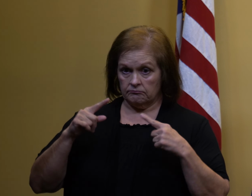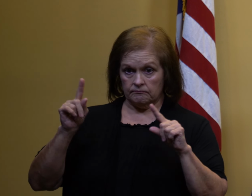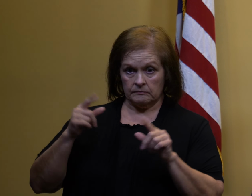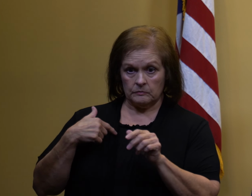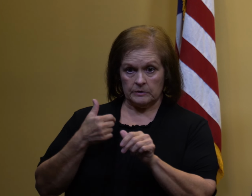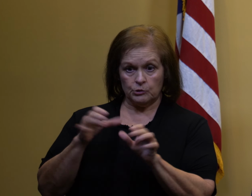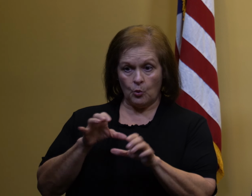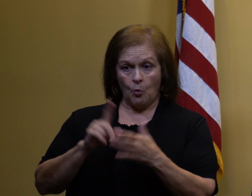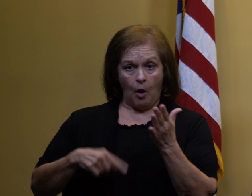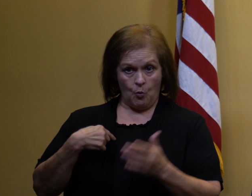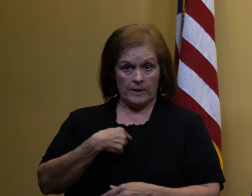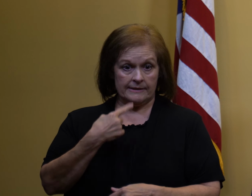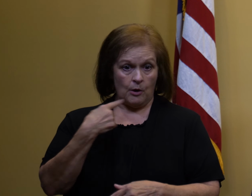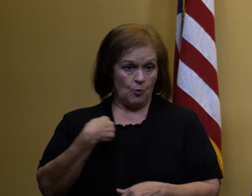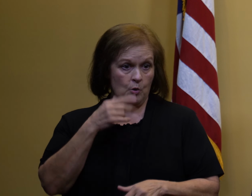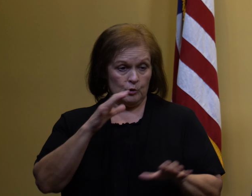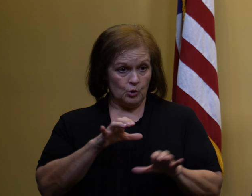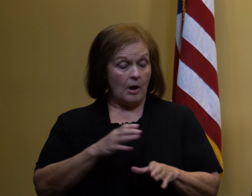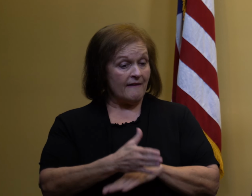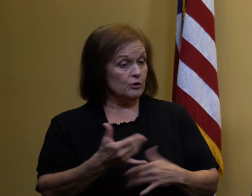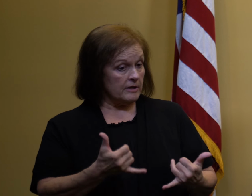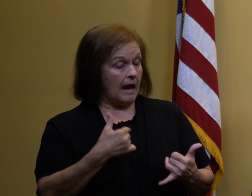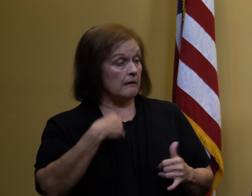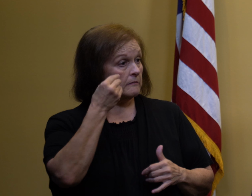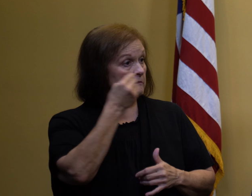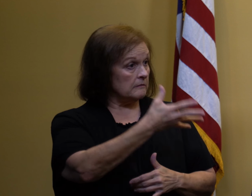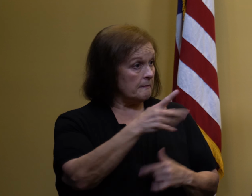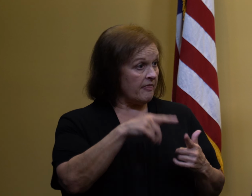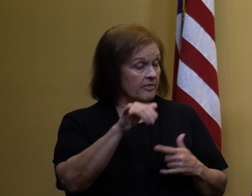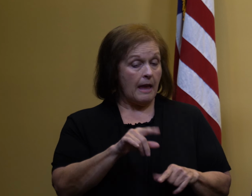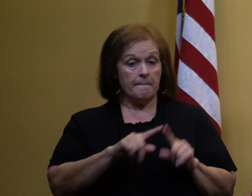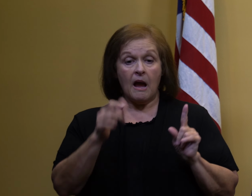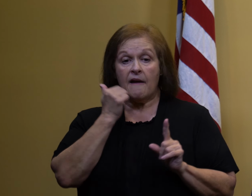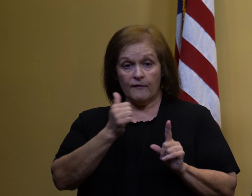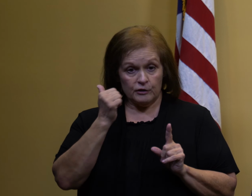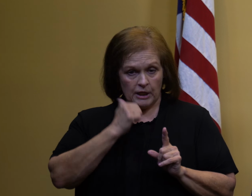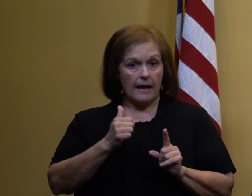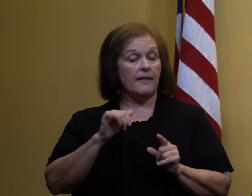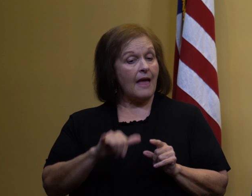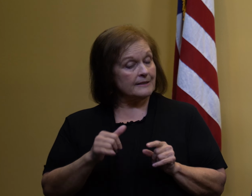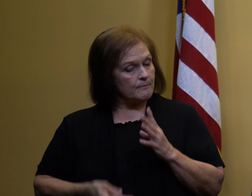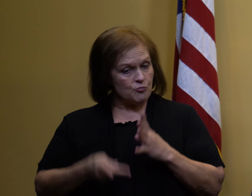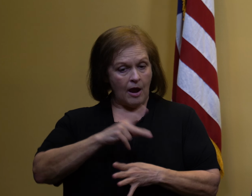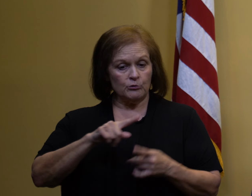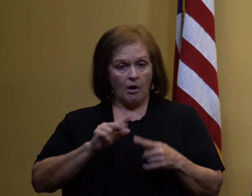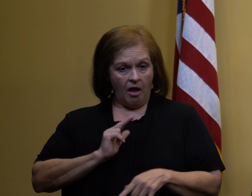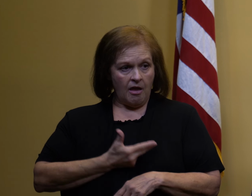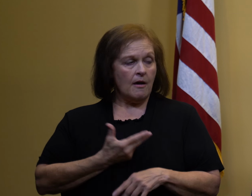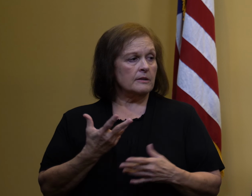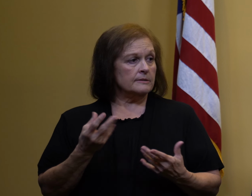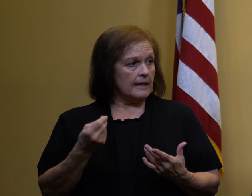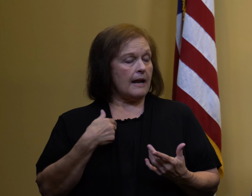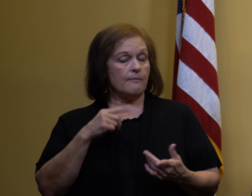said. And so after today, we'll give you an update on that, but every single day it's been a priority. And I'm just,